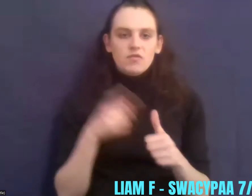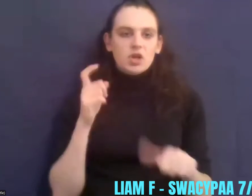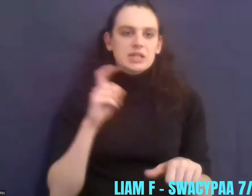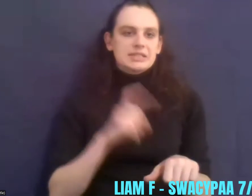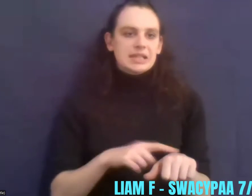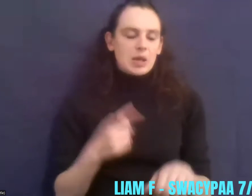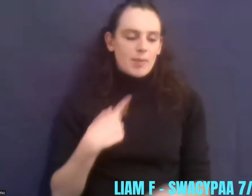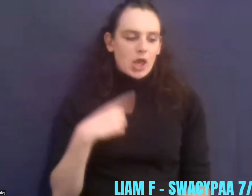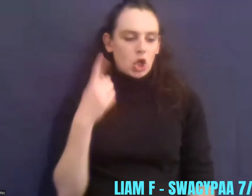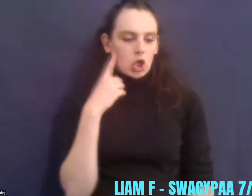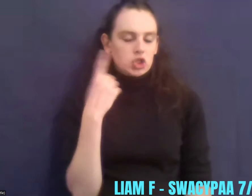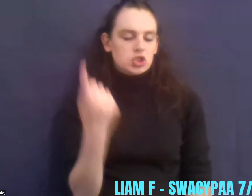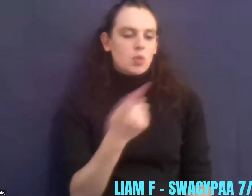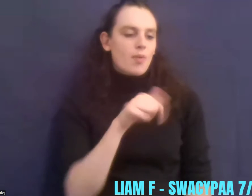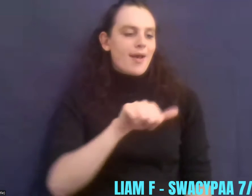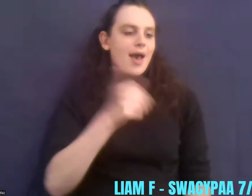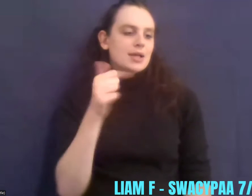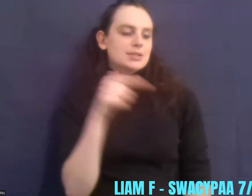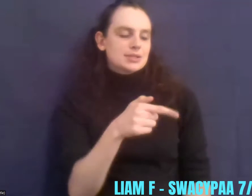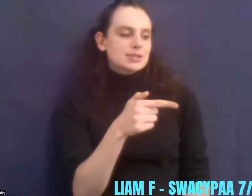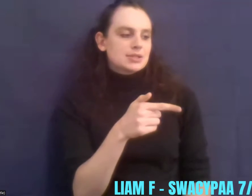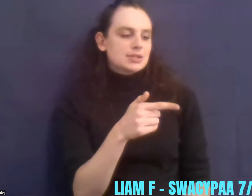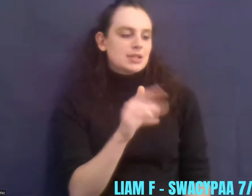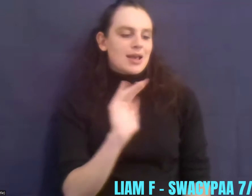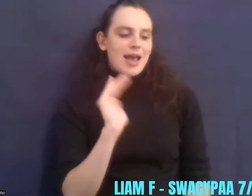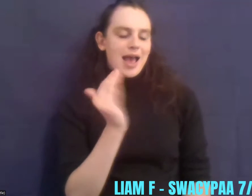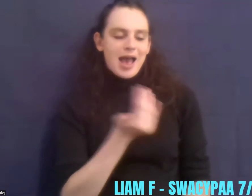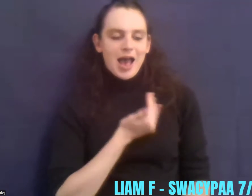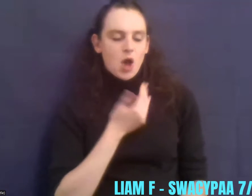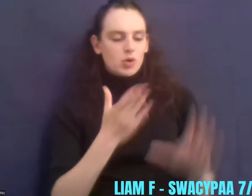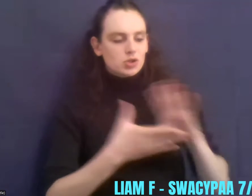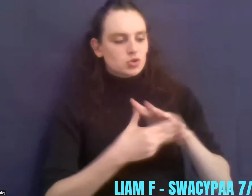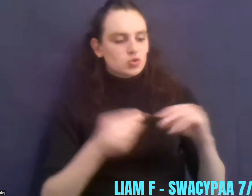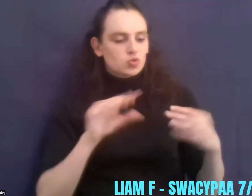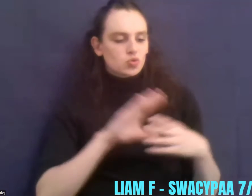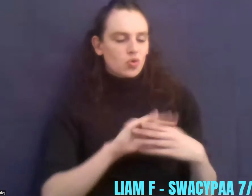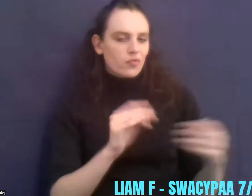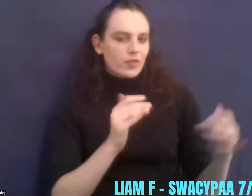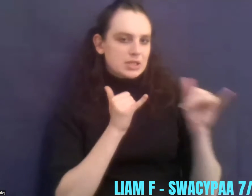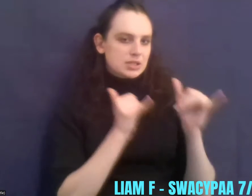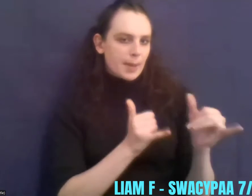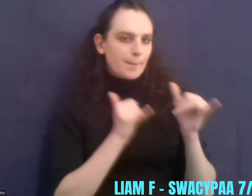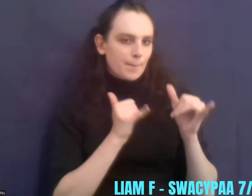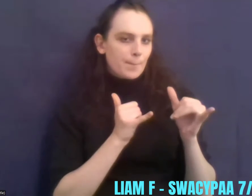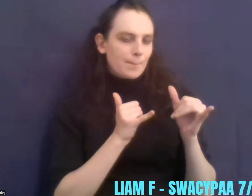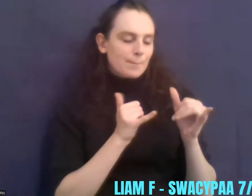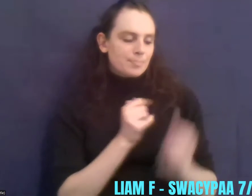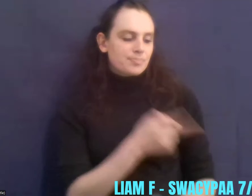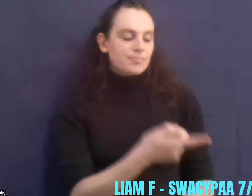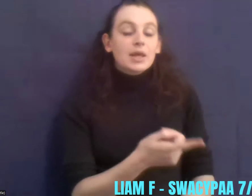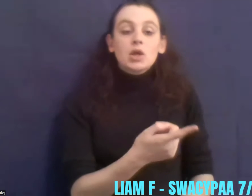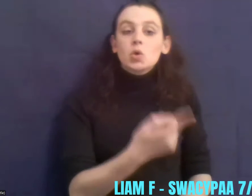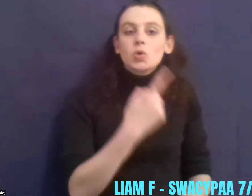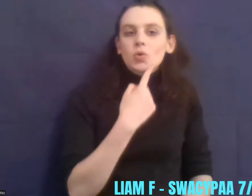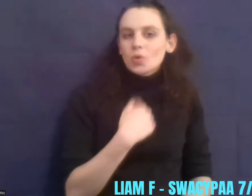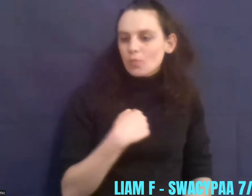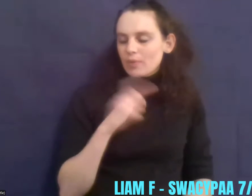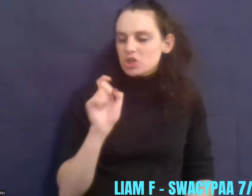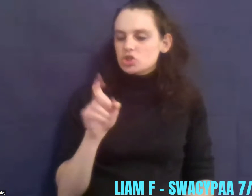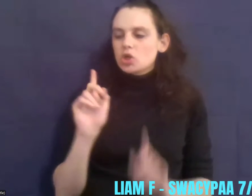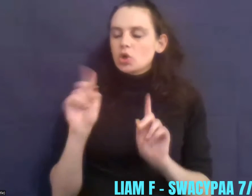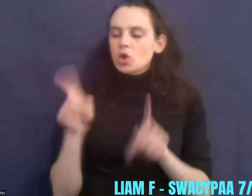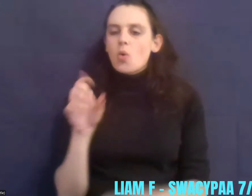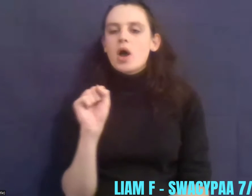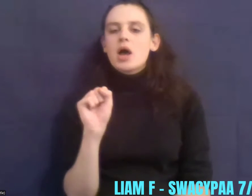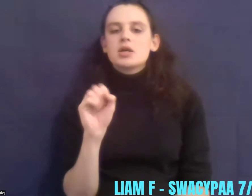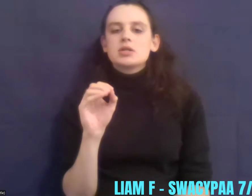my story. And we connected that night. He convinced me to come check out something the next day called SWACYPAA, which is